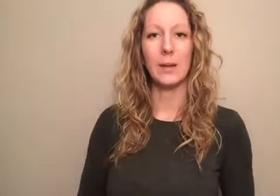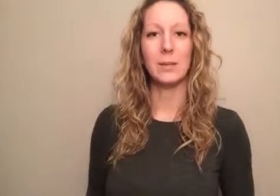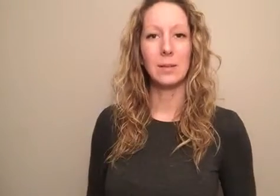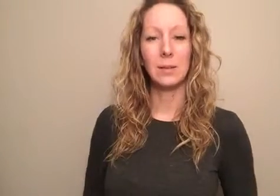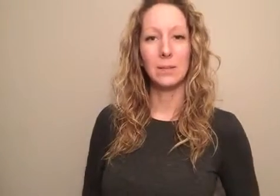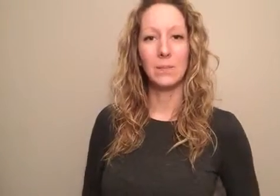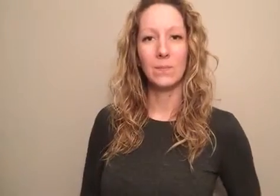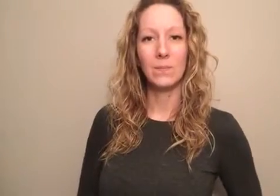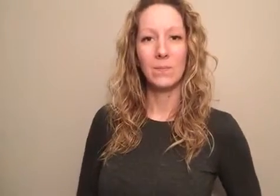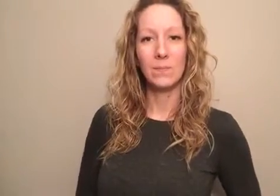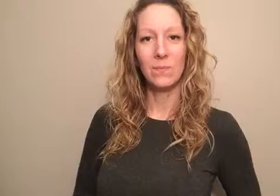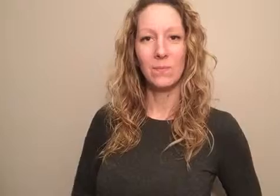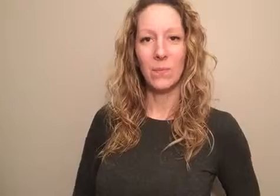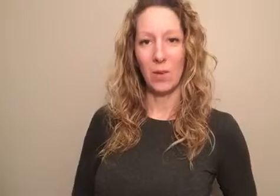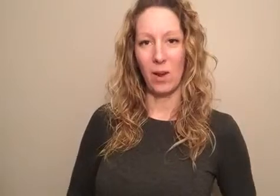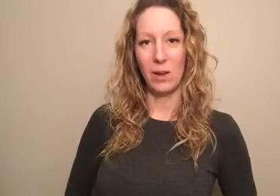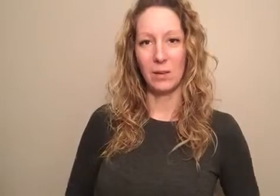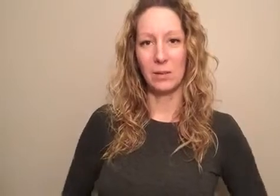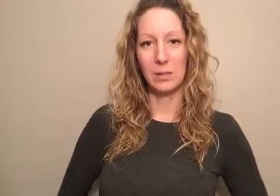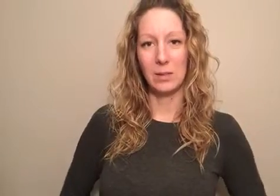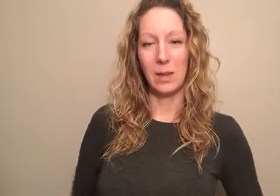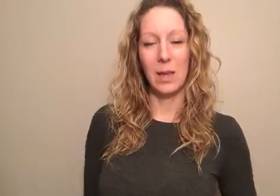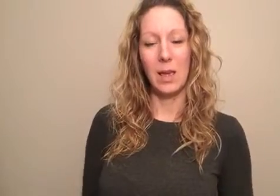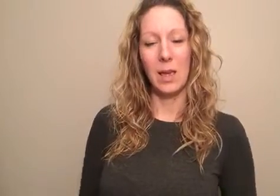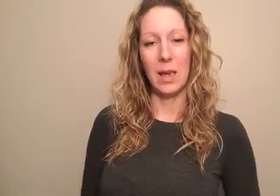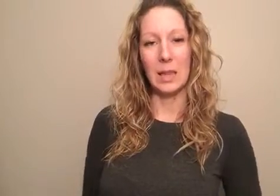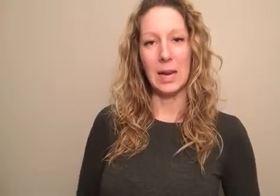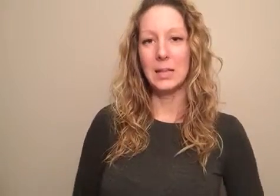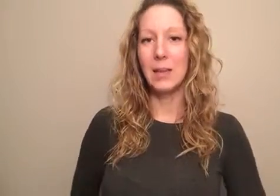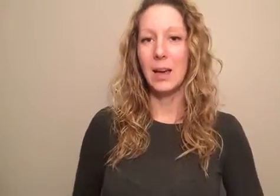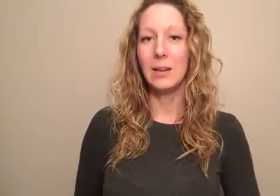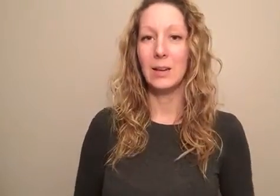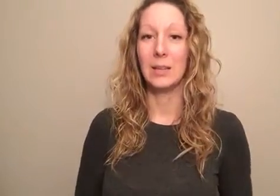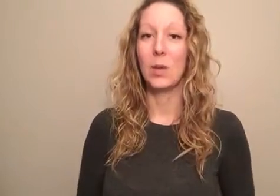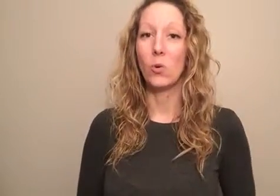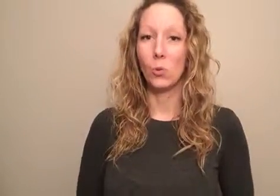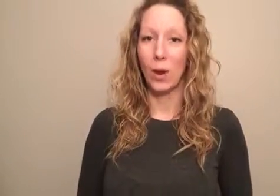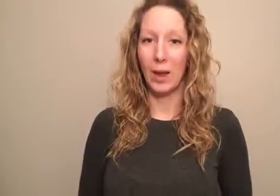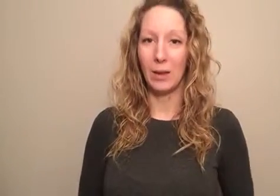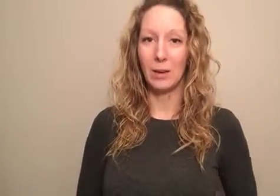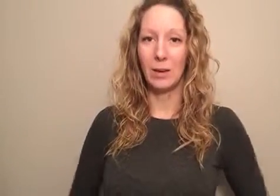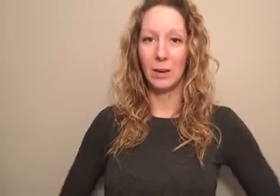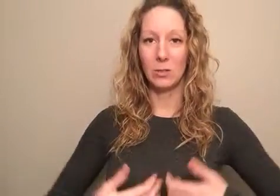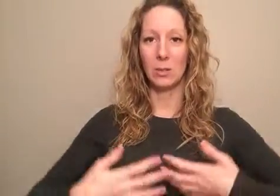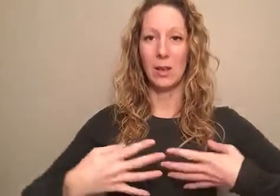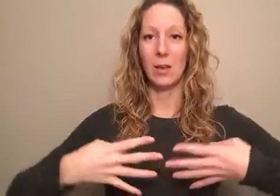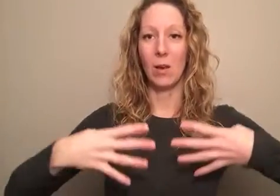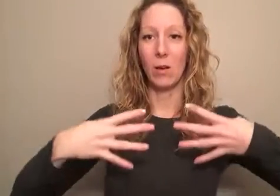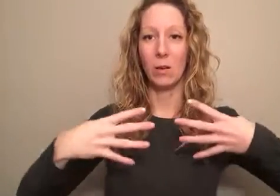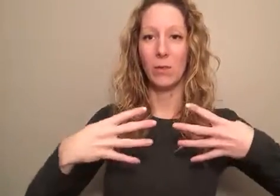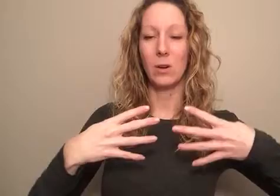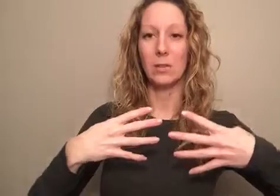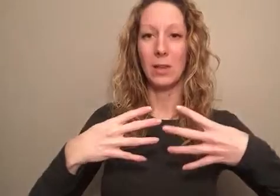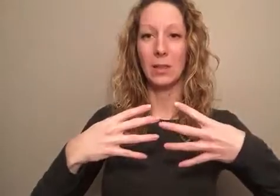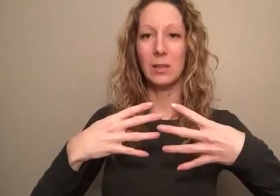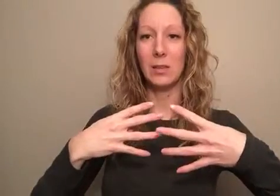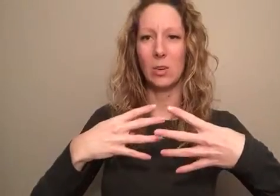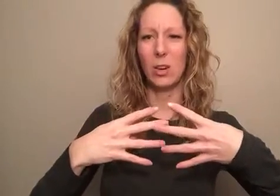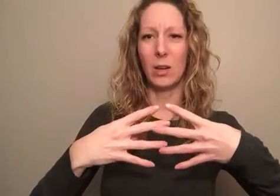white. All right? And the next sign is gray. So you're going to take all your fingers like this and you're going to